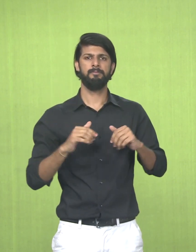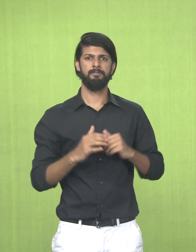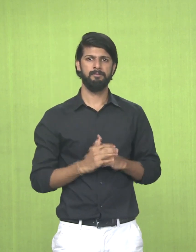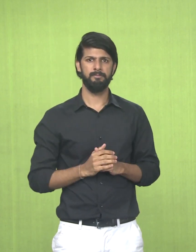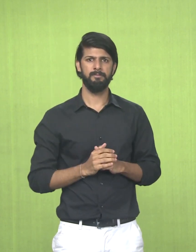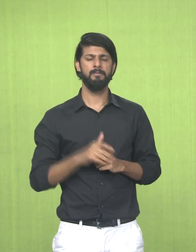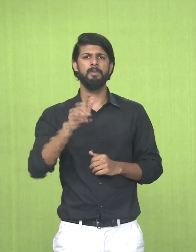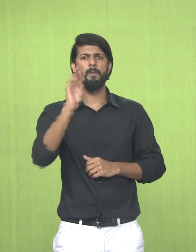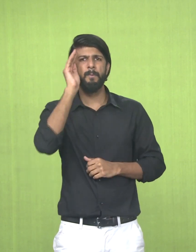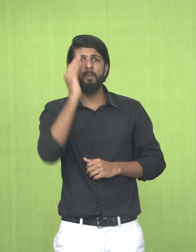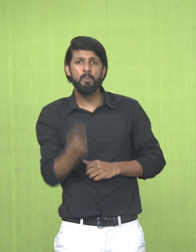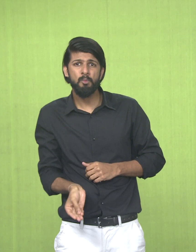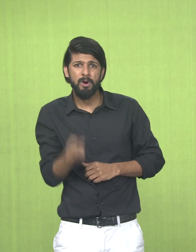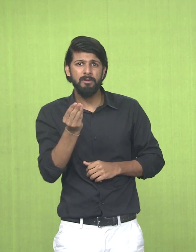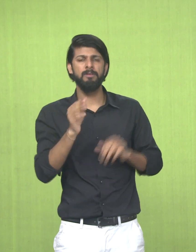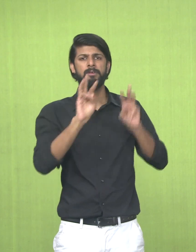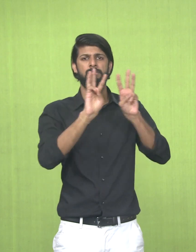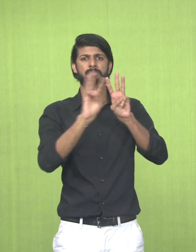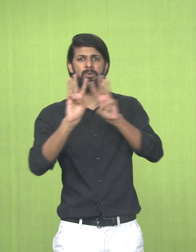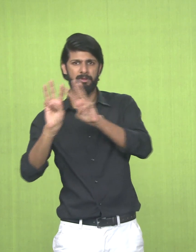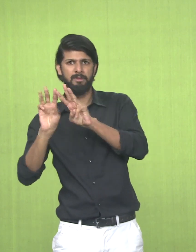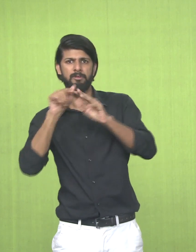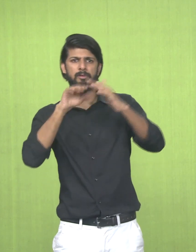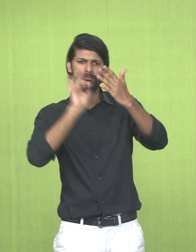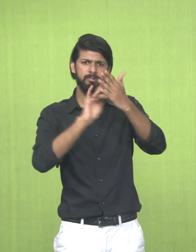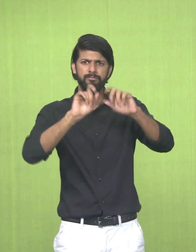For more information, you may visit our website